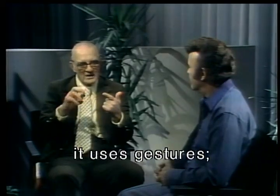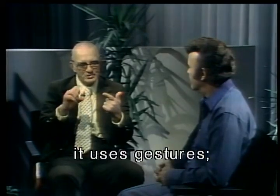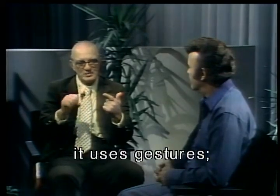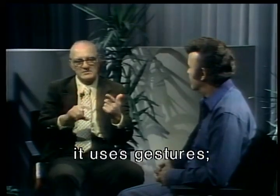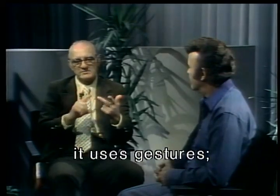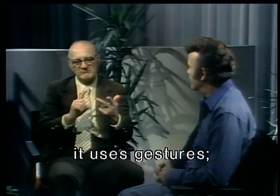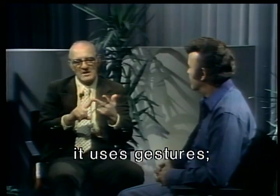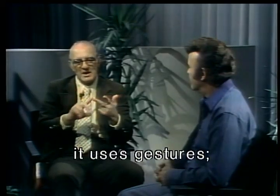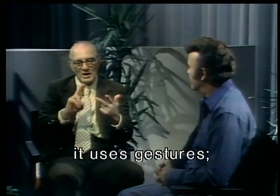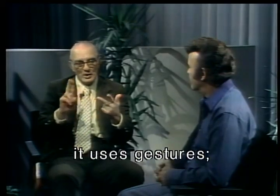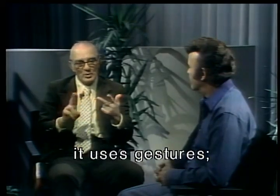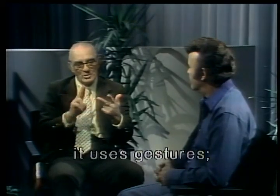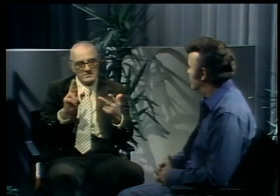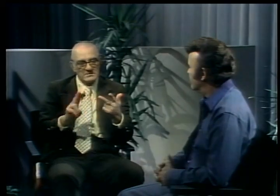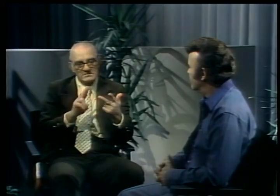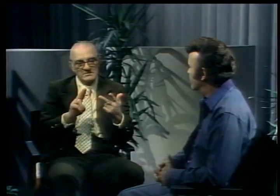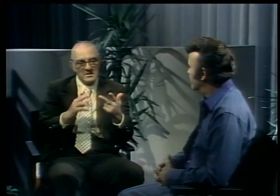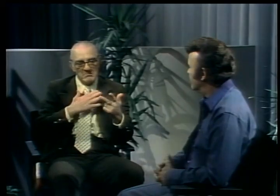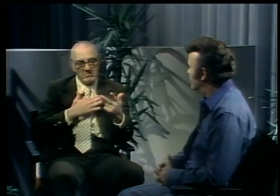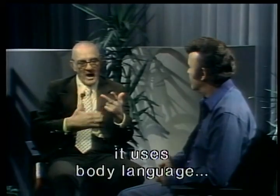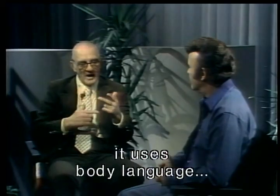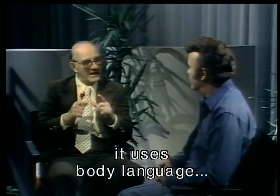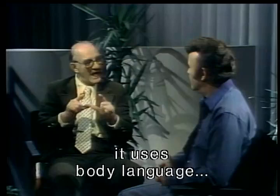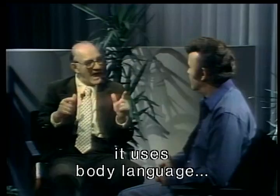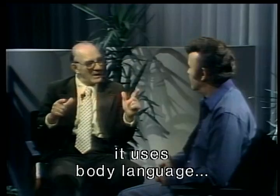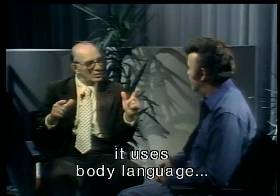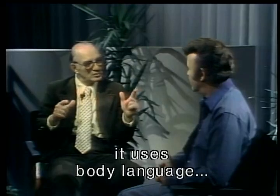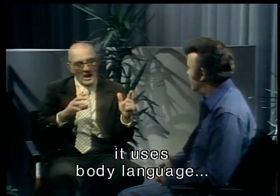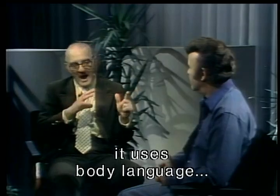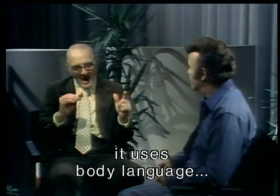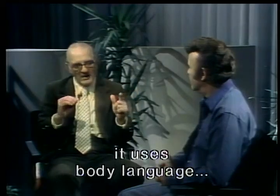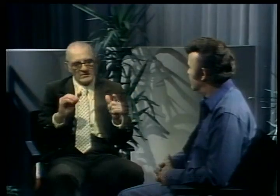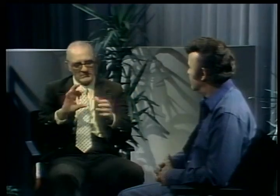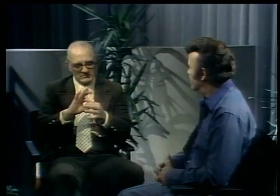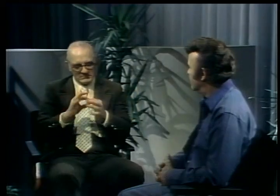gestures, it uses body language and